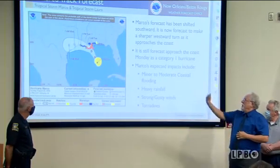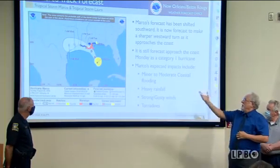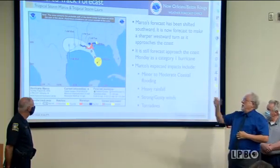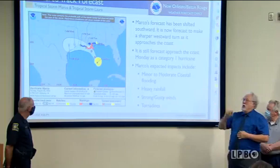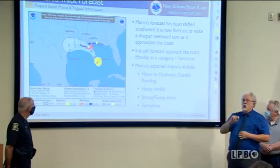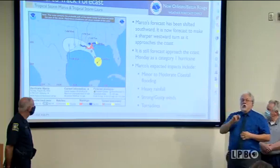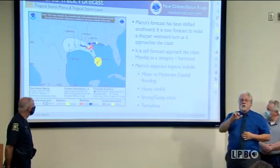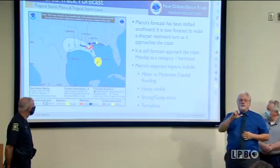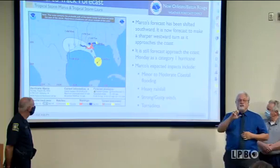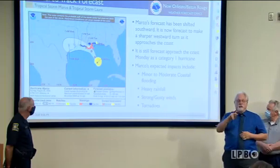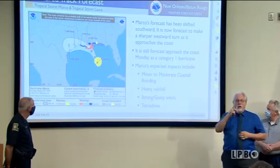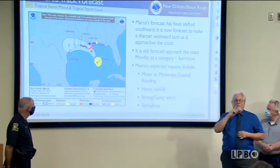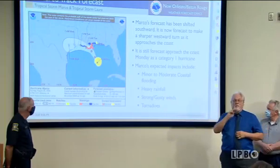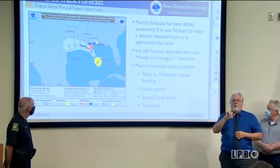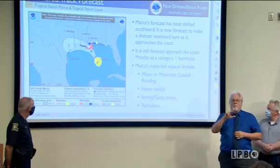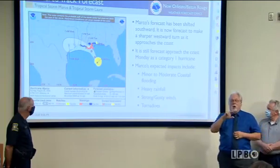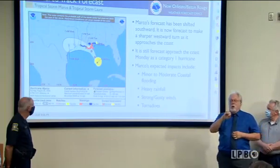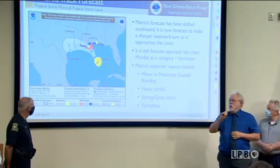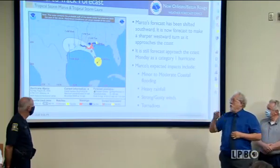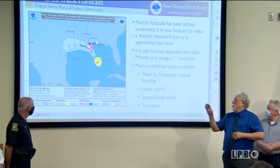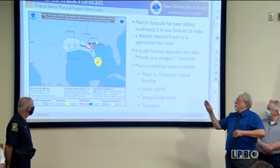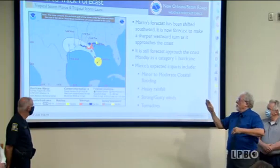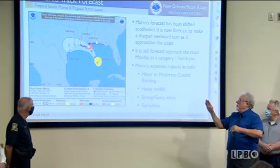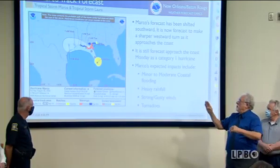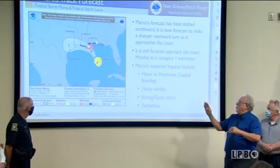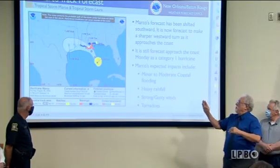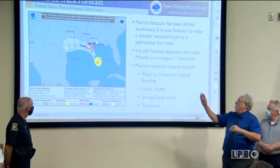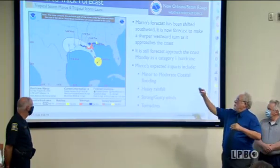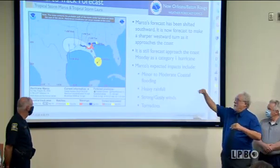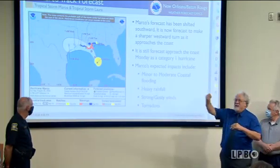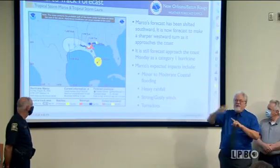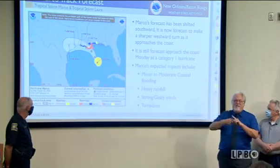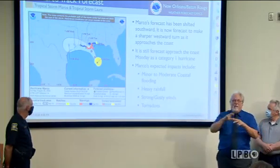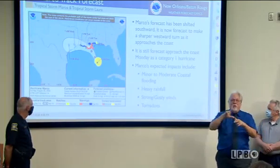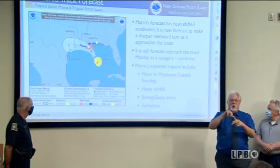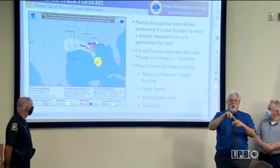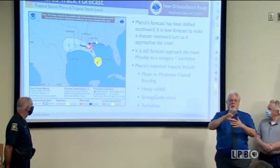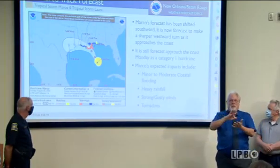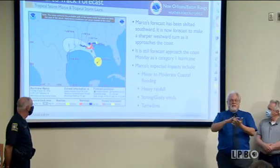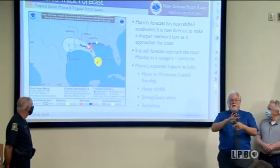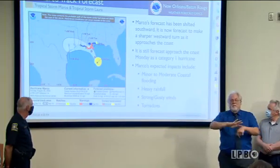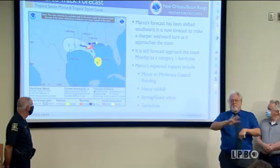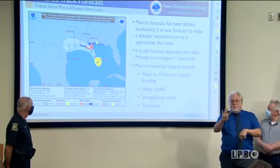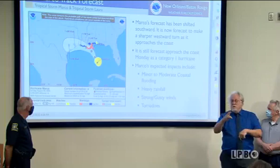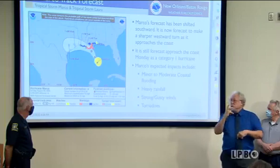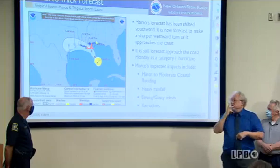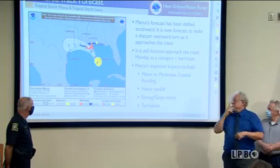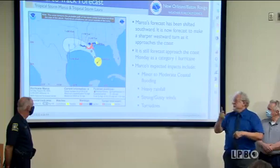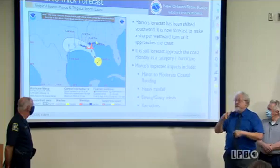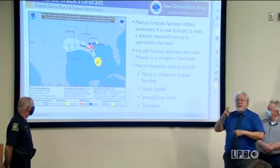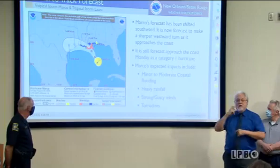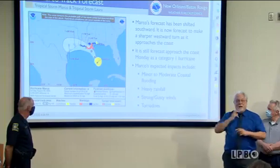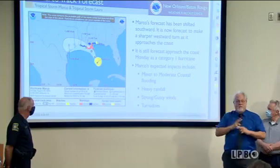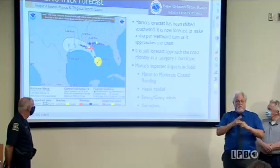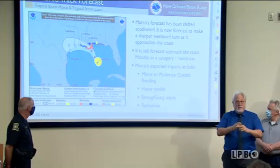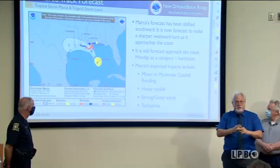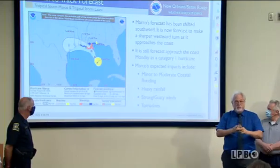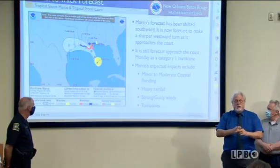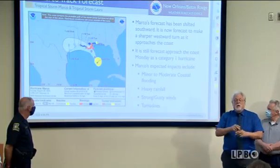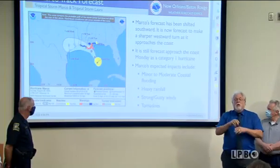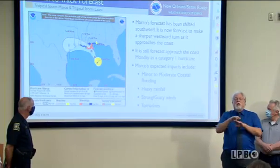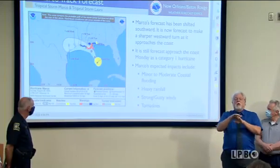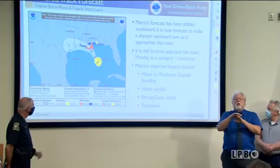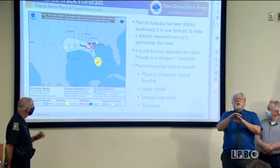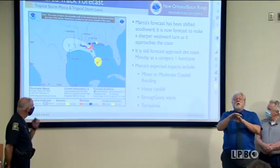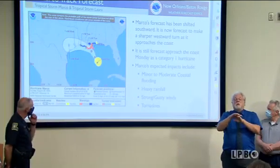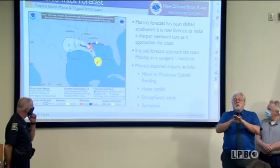track for Marco that was released from the Hurricane Center at 4 o'clock. You can see, as the governor was mentioning, it will slow as it